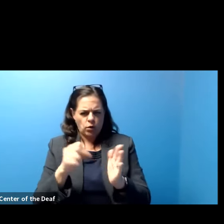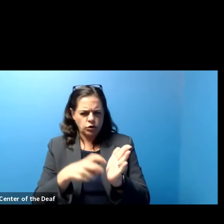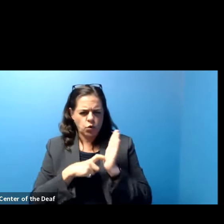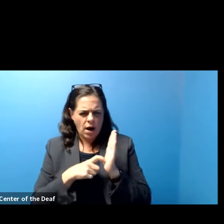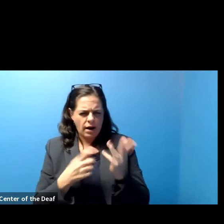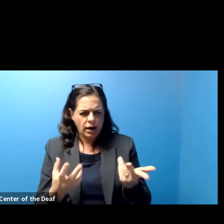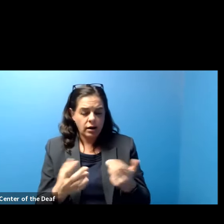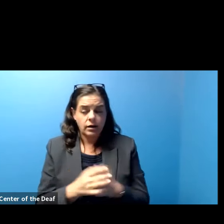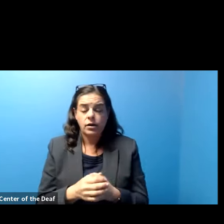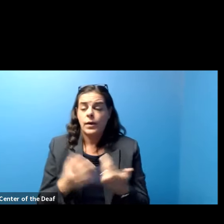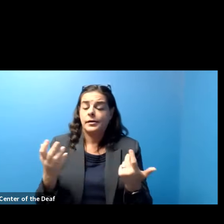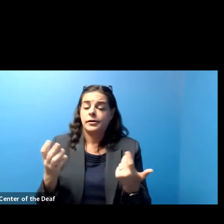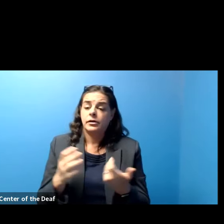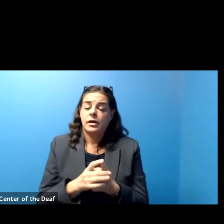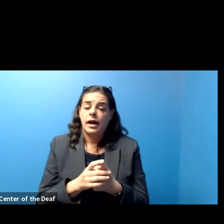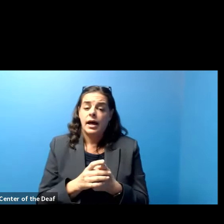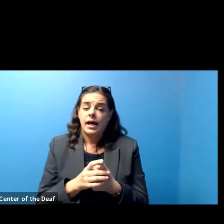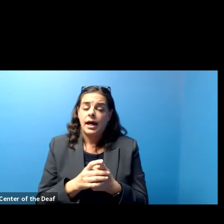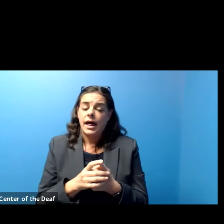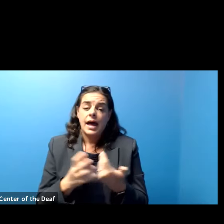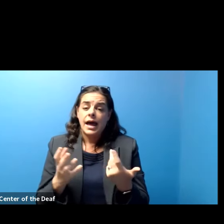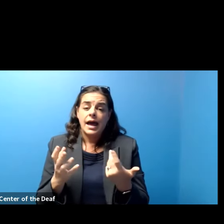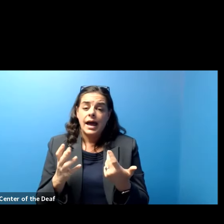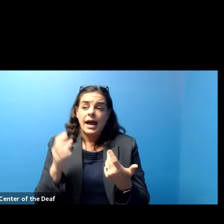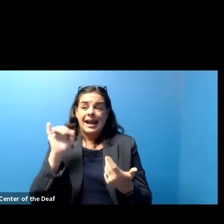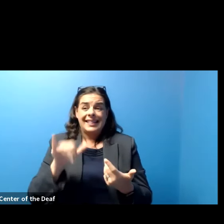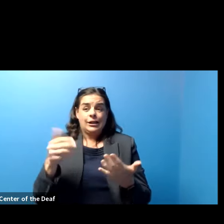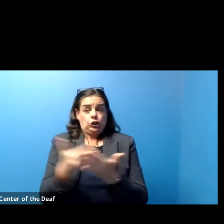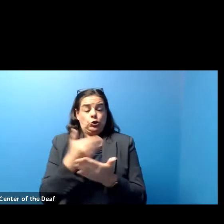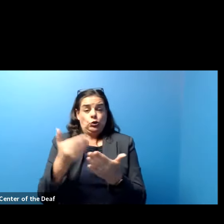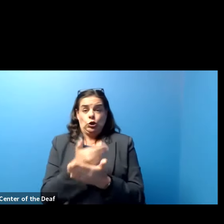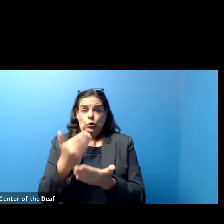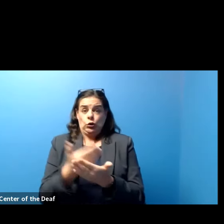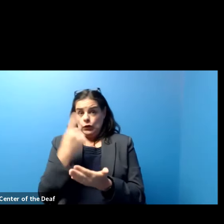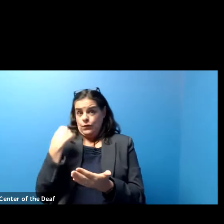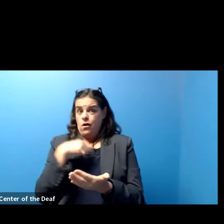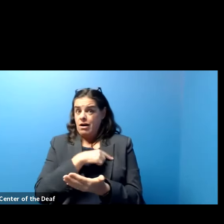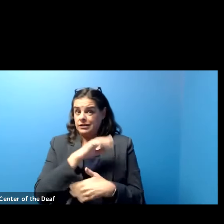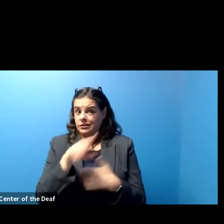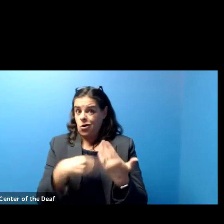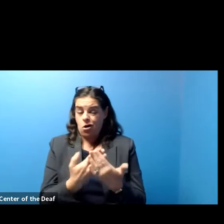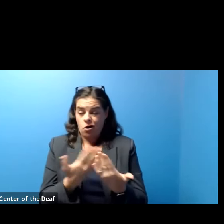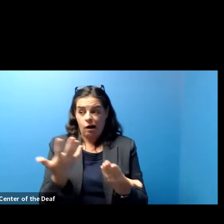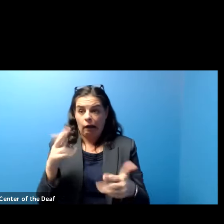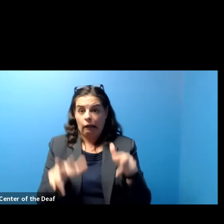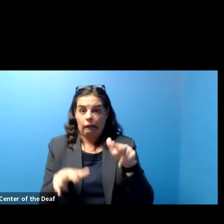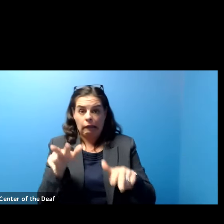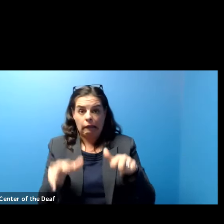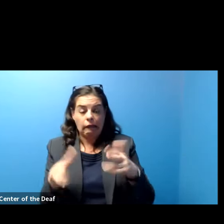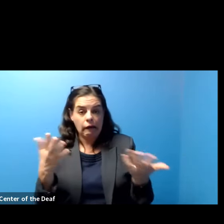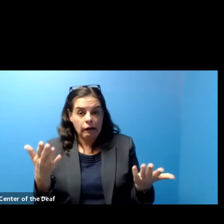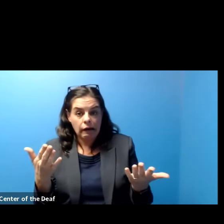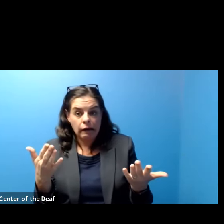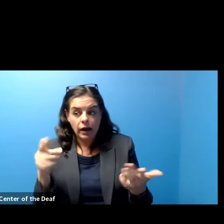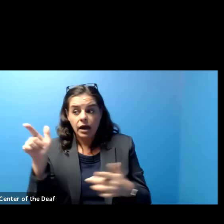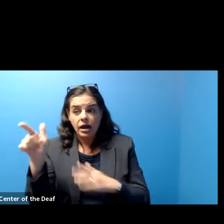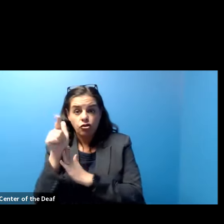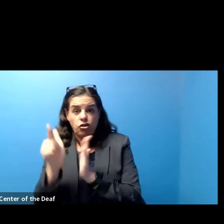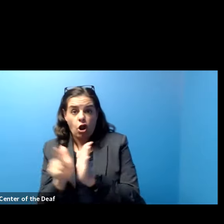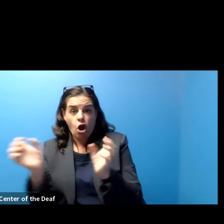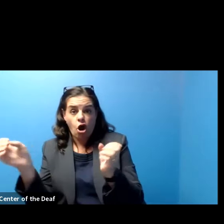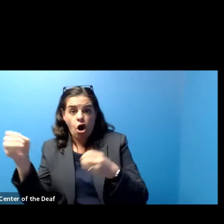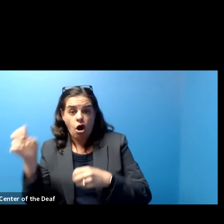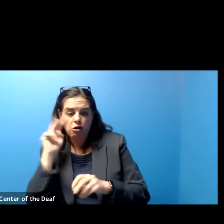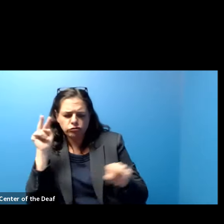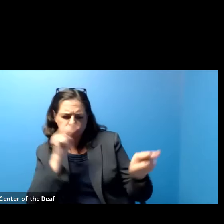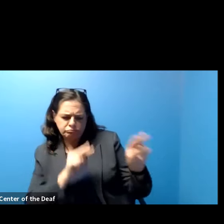I think this is uncharted territory for all of us. And as the law office looked at